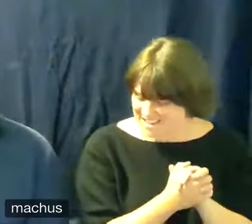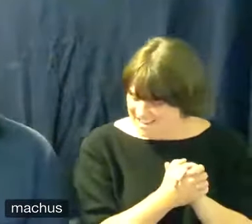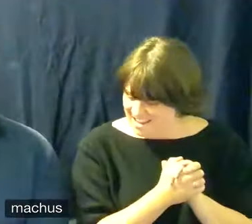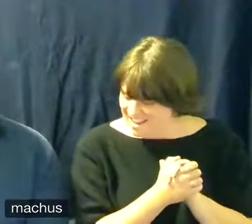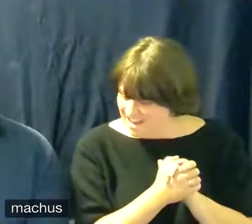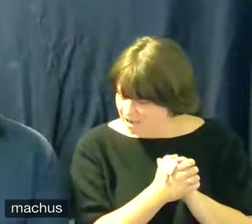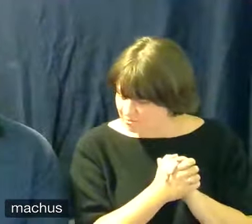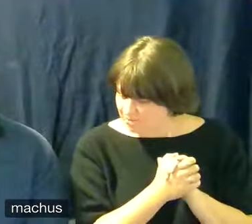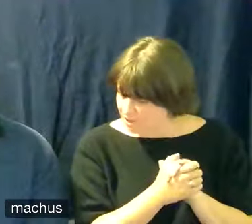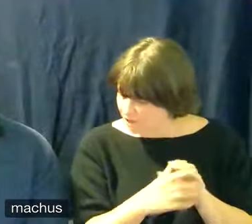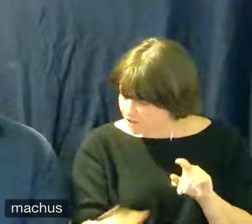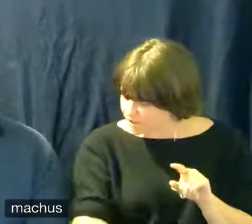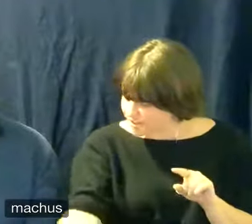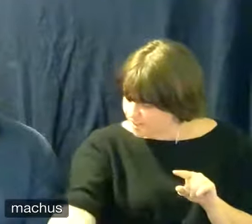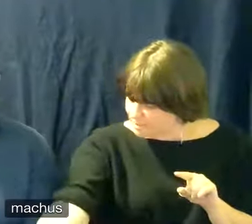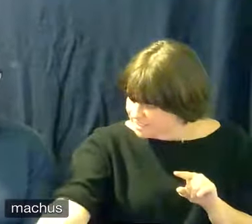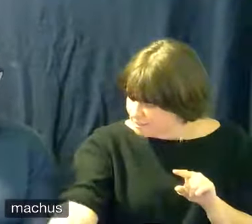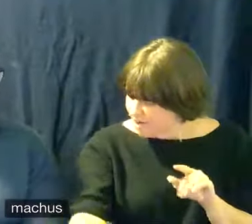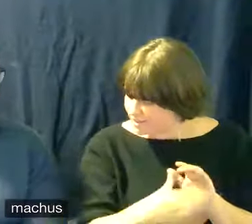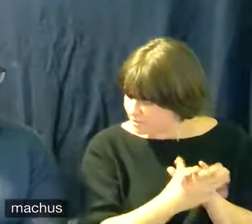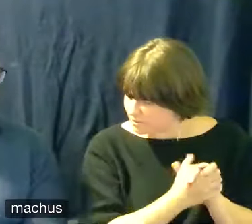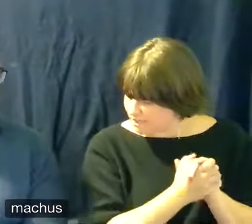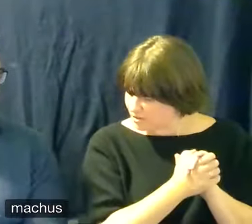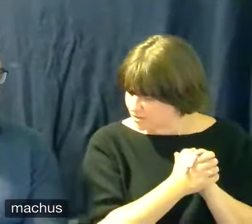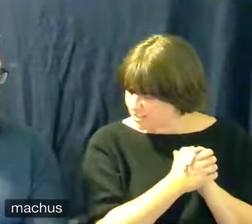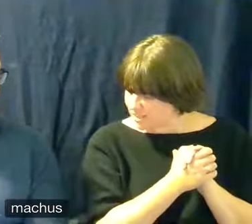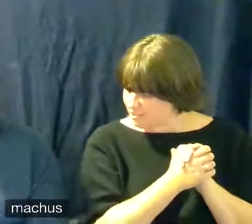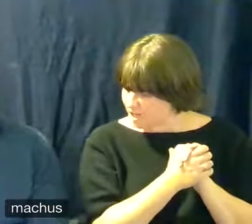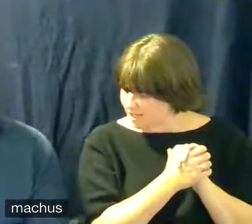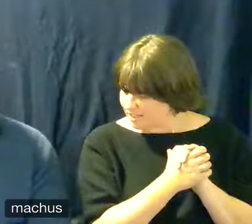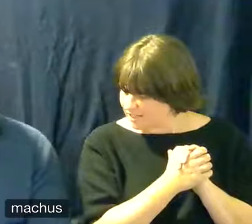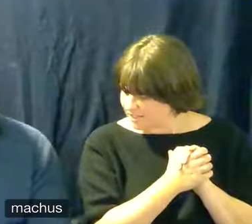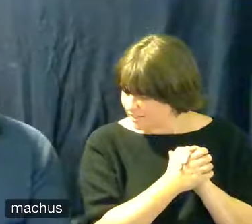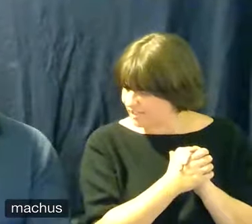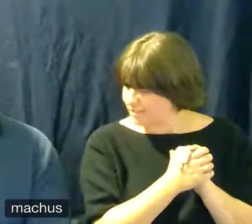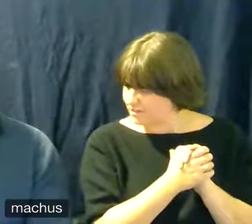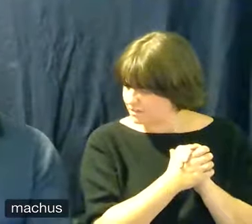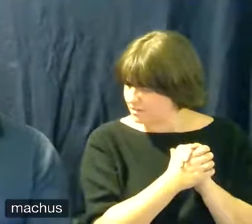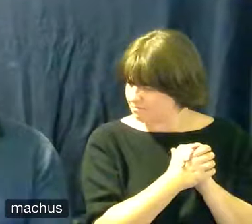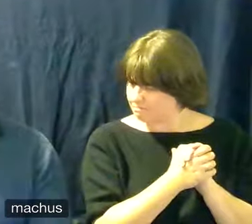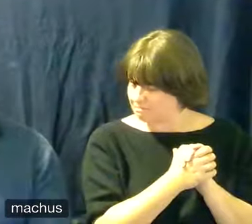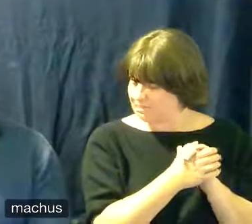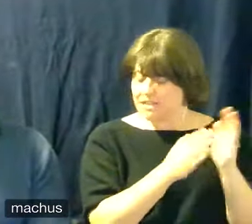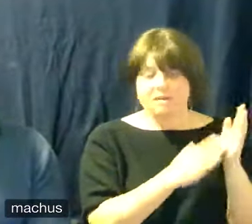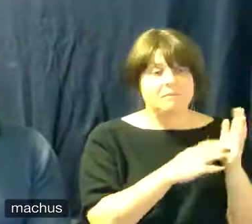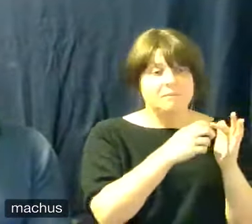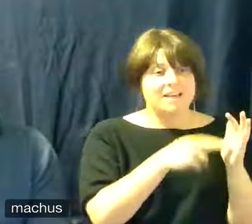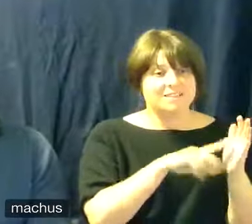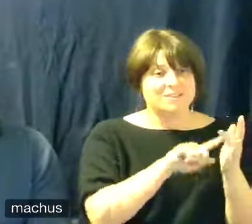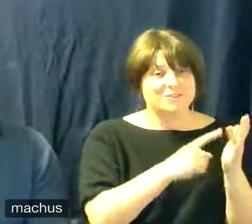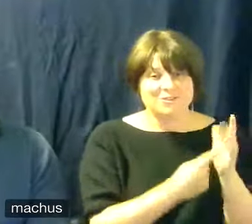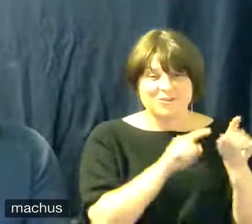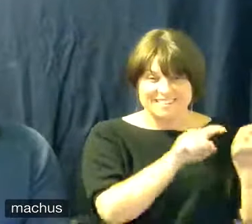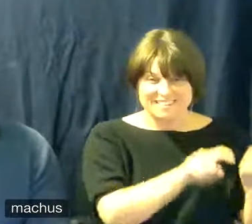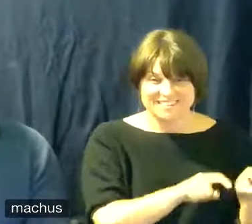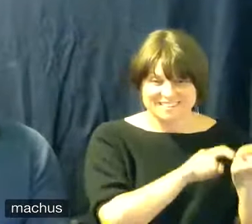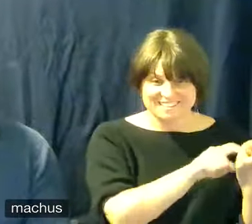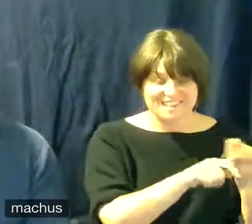one? So someone stayed behind and the mentor stayed behind in... Yeah. The mentor stayed